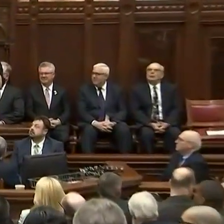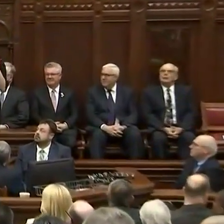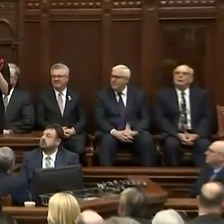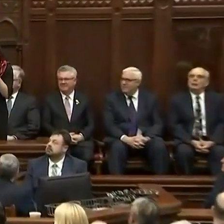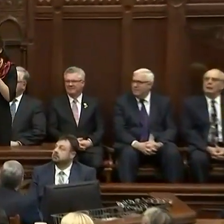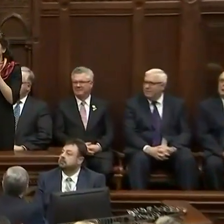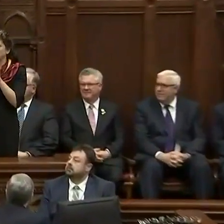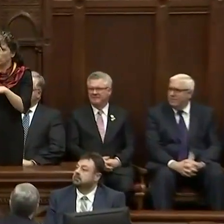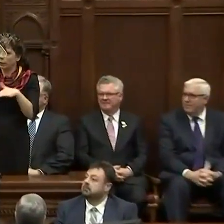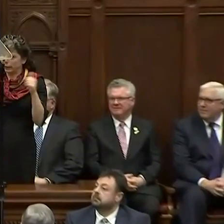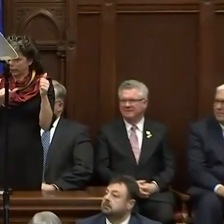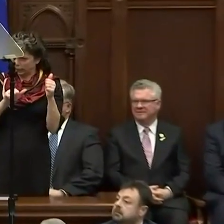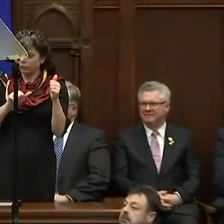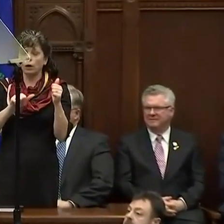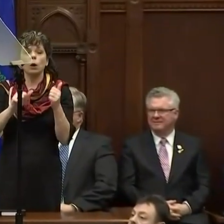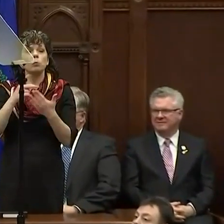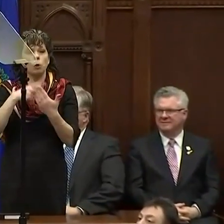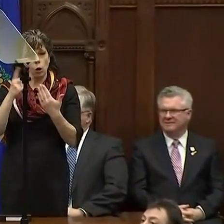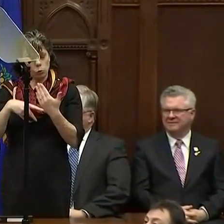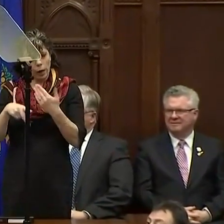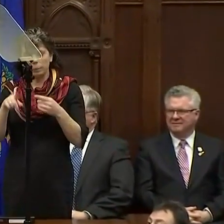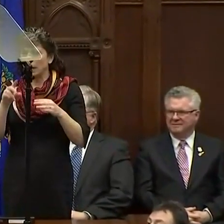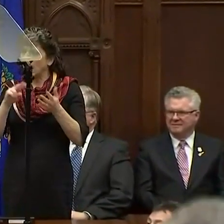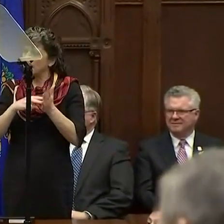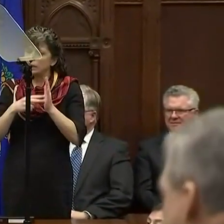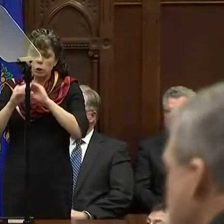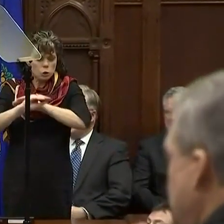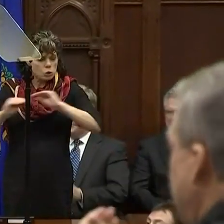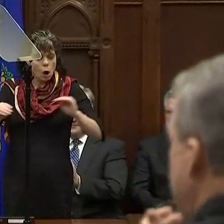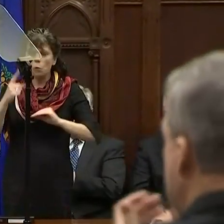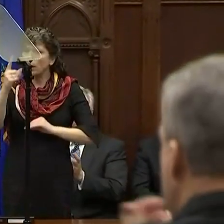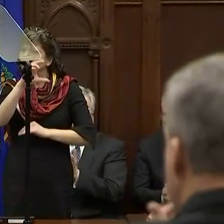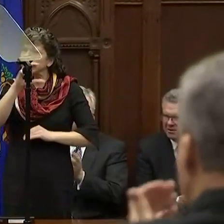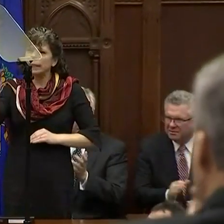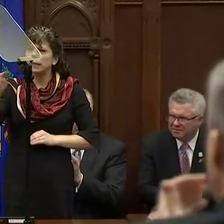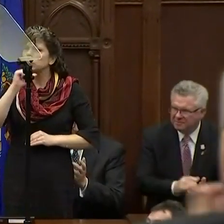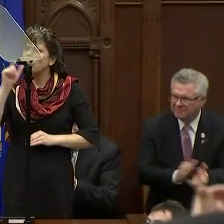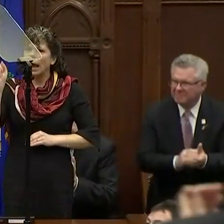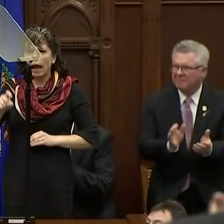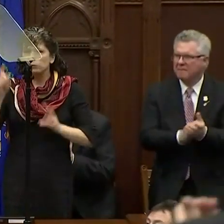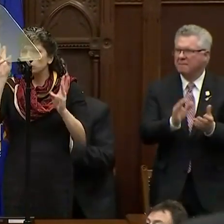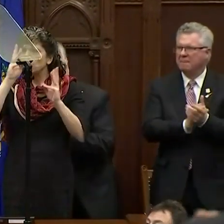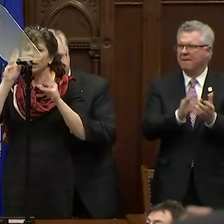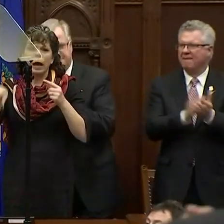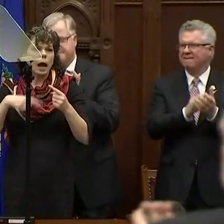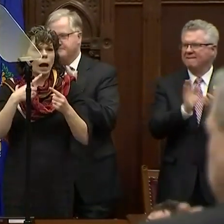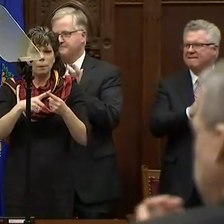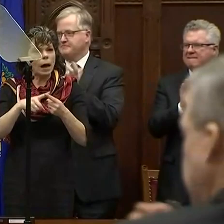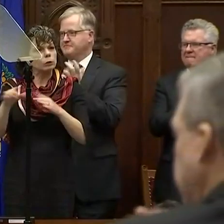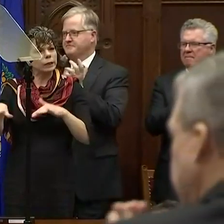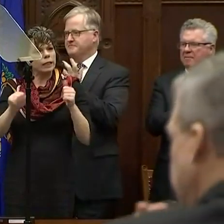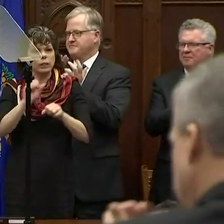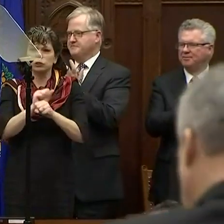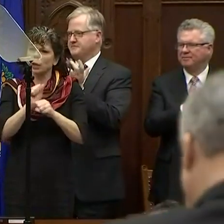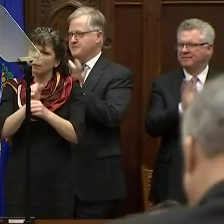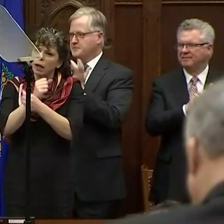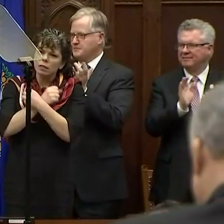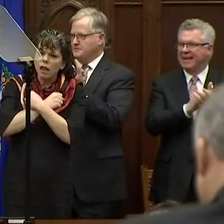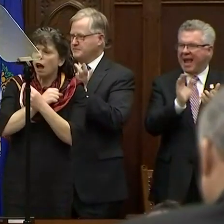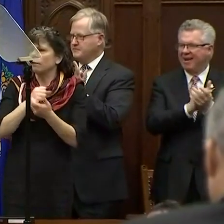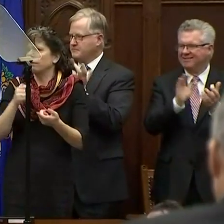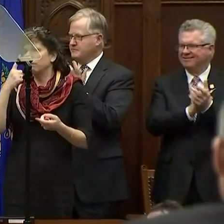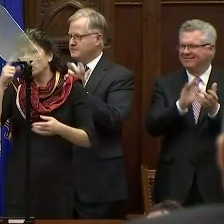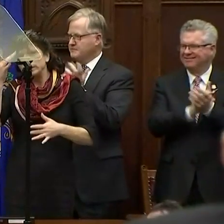program. Bold new. That means no one in Connecticut will have to choose between a job they love, and a sick